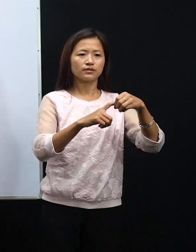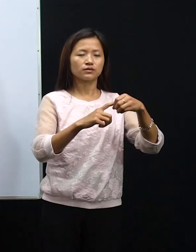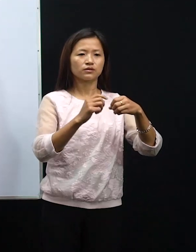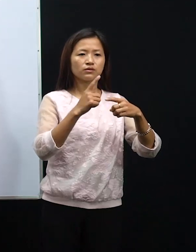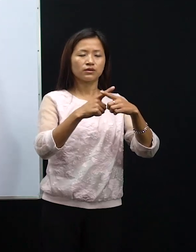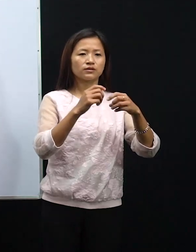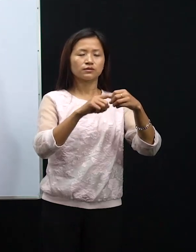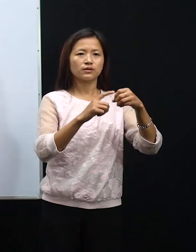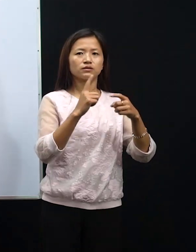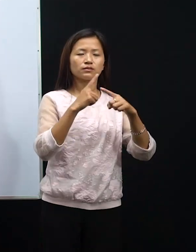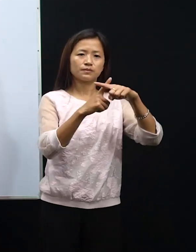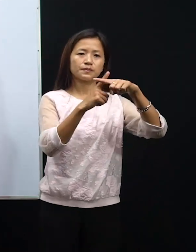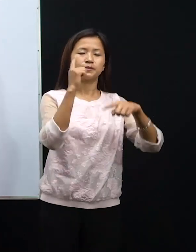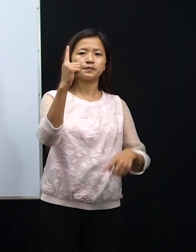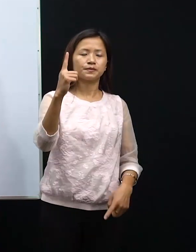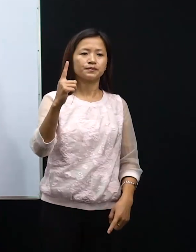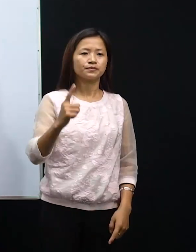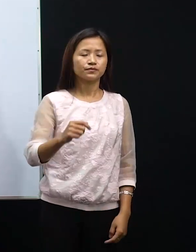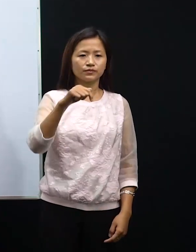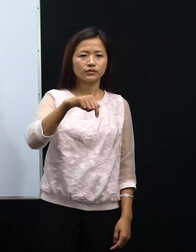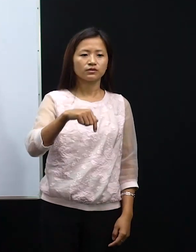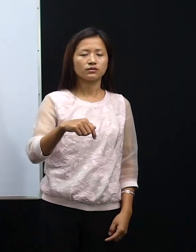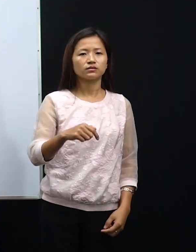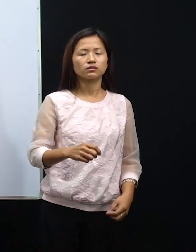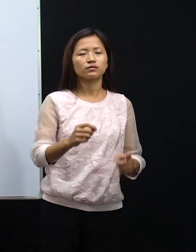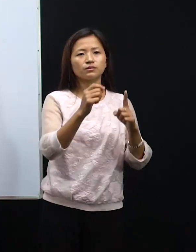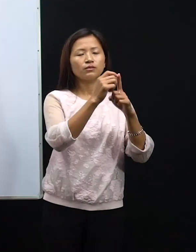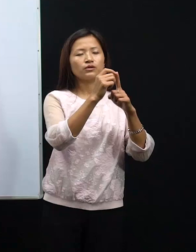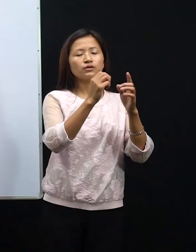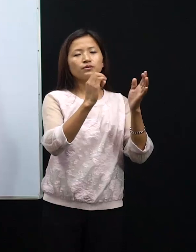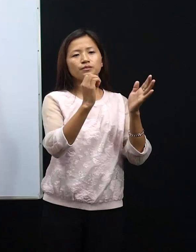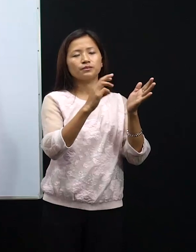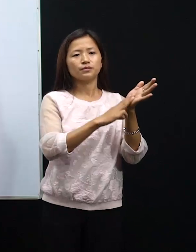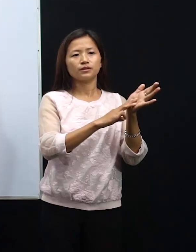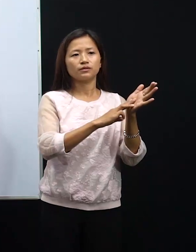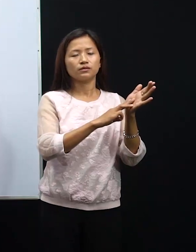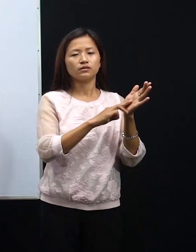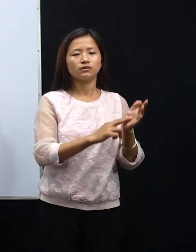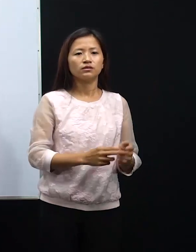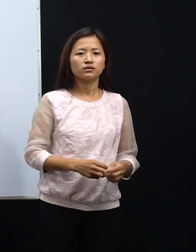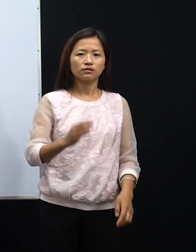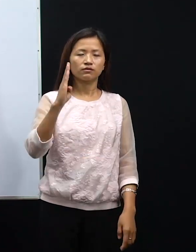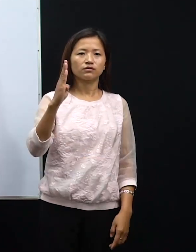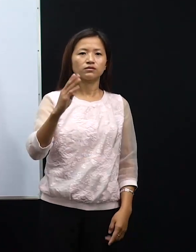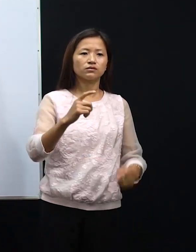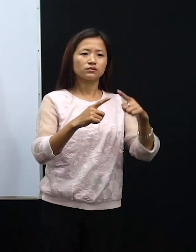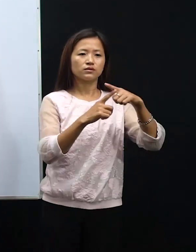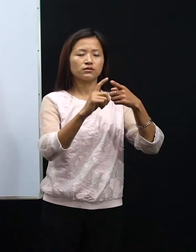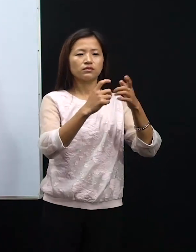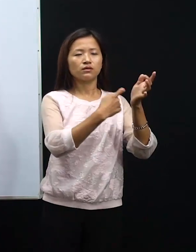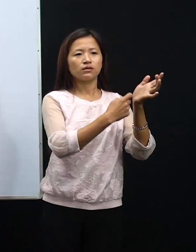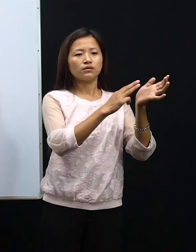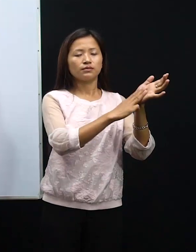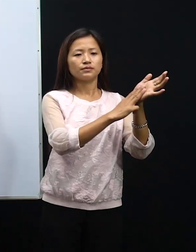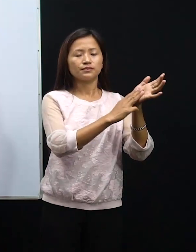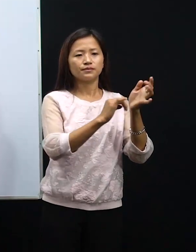x plus 1. For example, this can also be a polynomial. Here you can see that there are 4 terms. X cubed, x